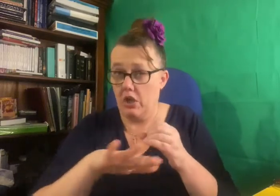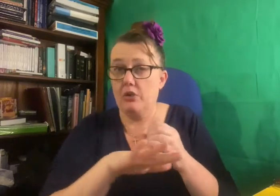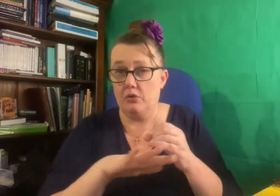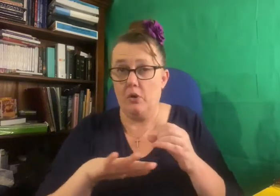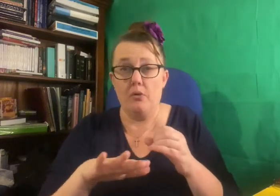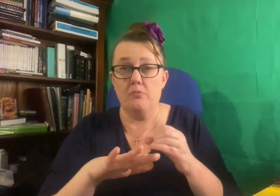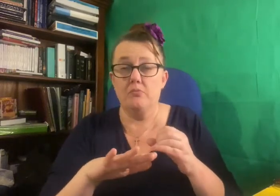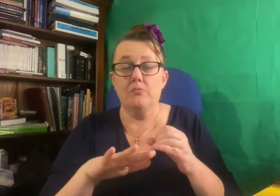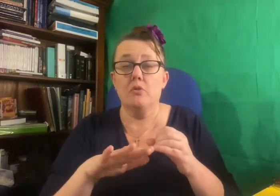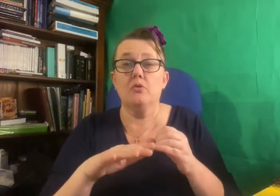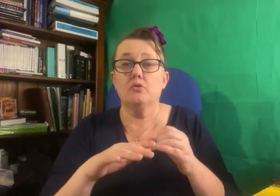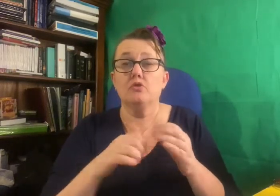shadow.